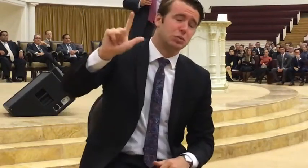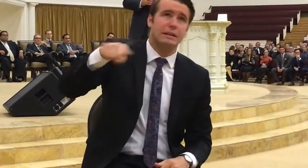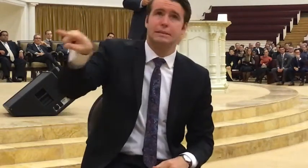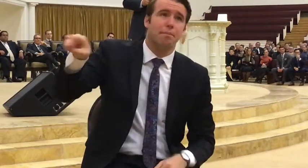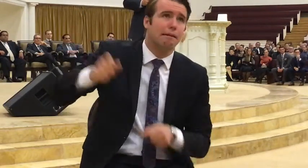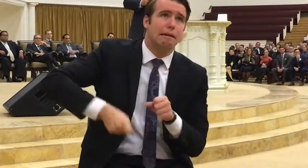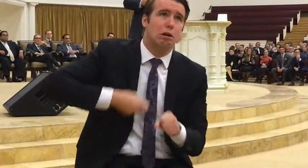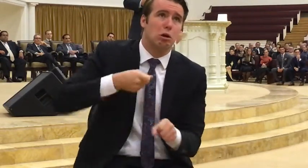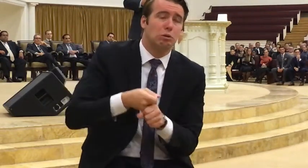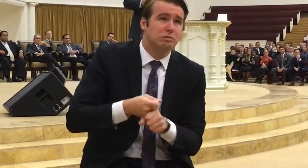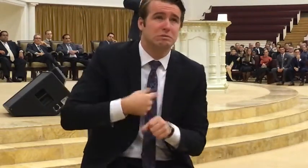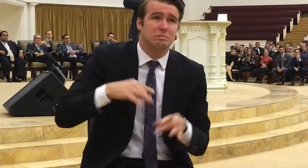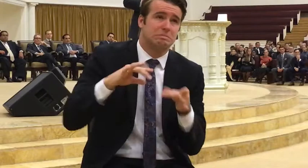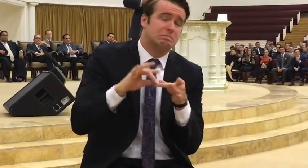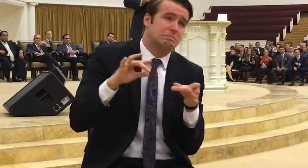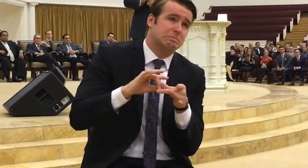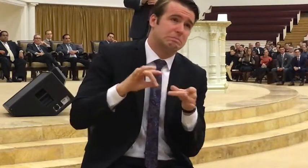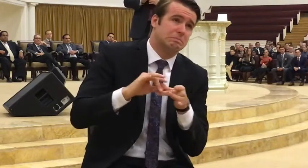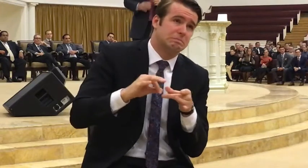years.